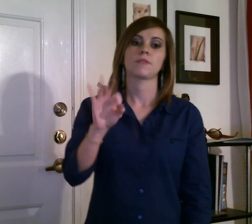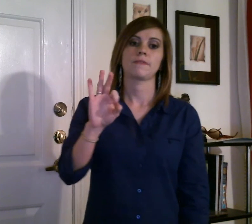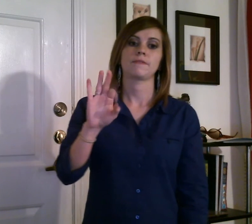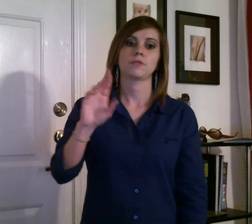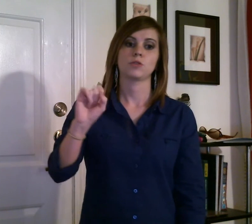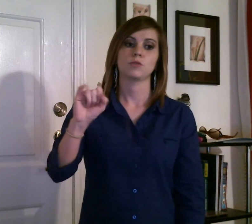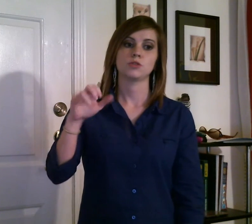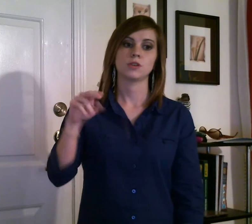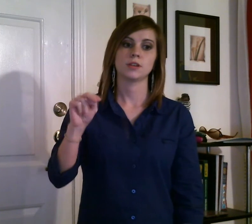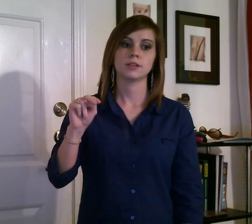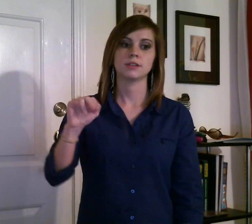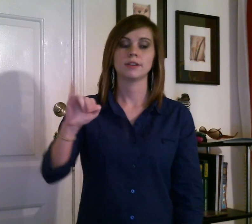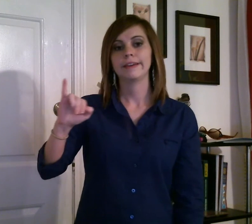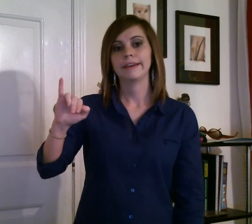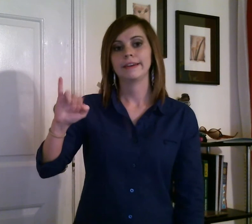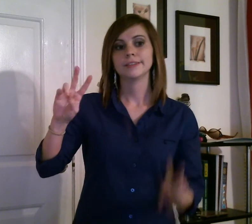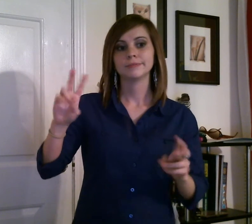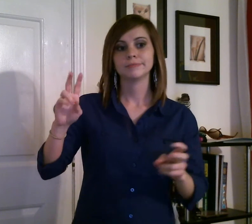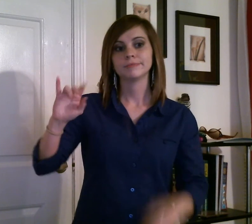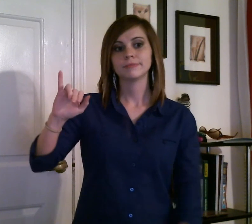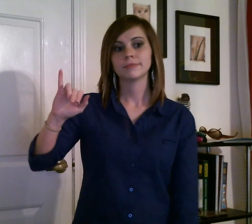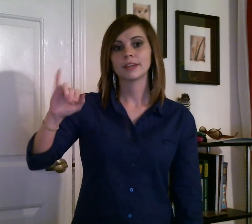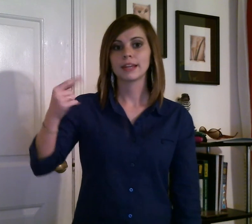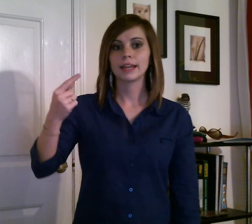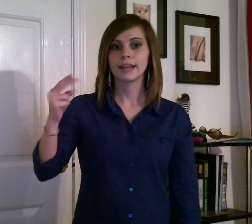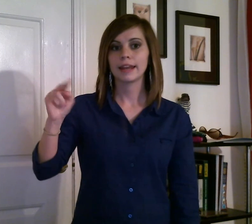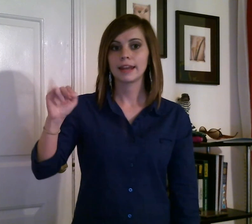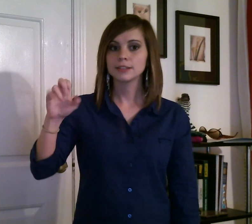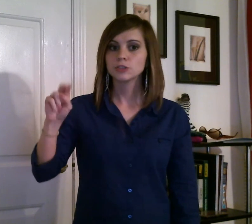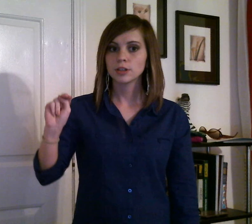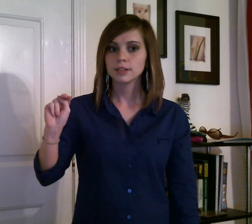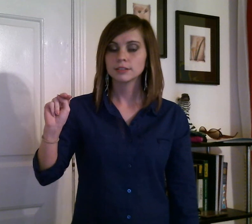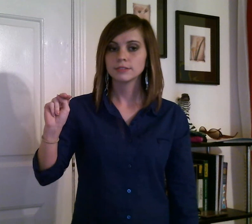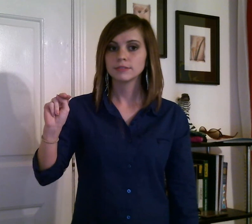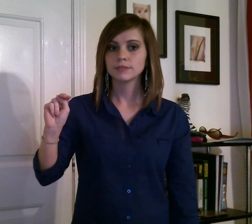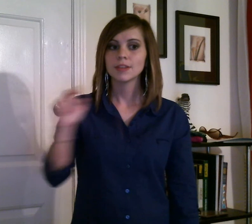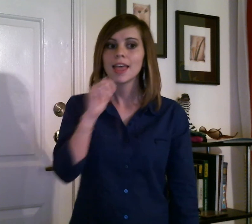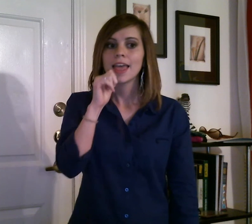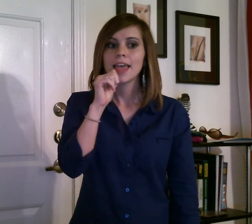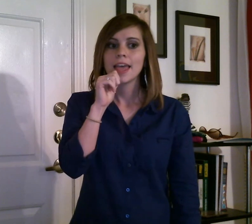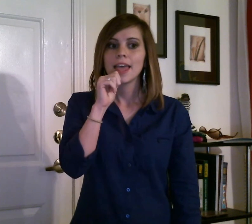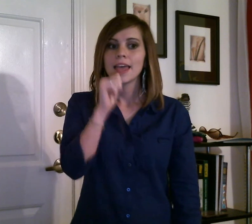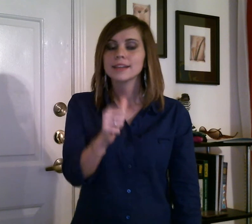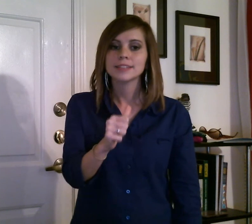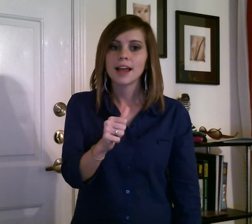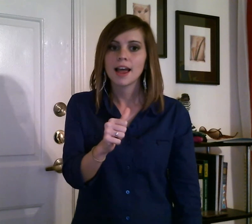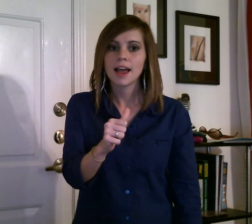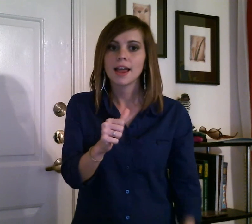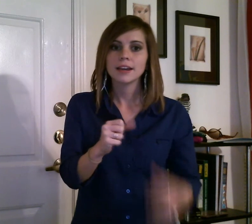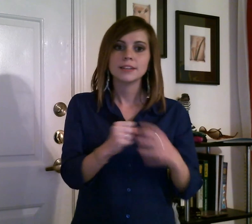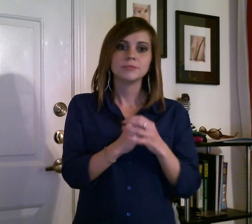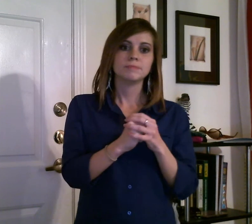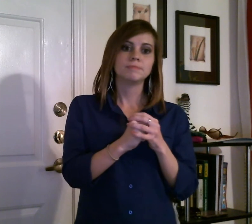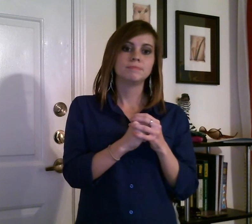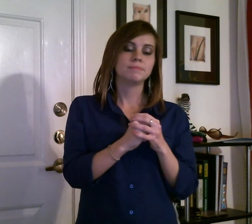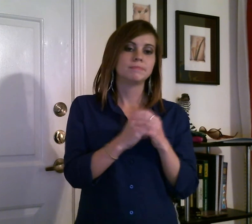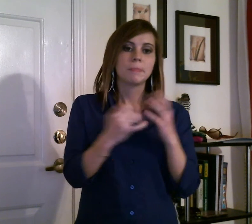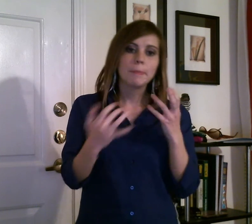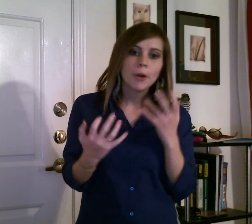ignition. And the reason why, and I want to be very careful, it's not ignition, it's not combustion in the traditional sense. It's not like you're burning